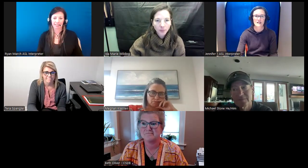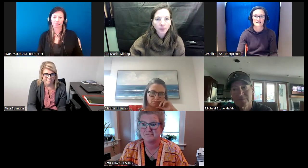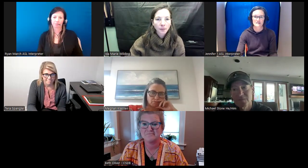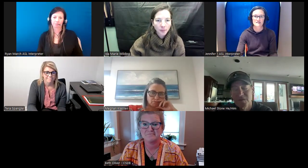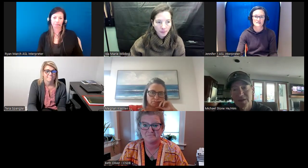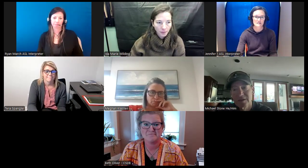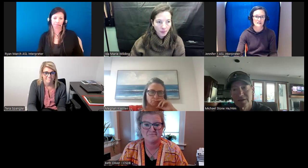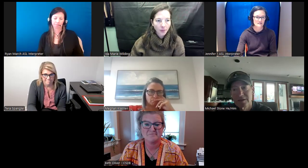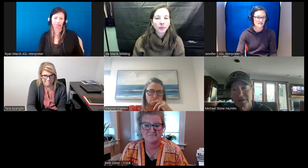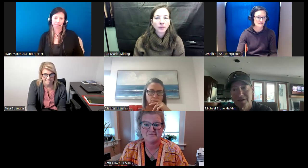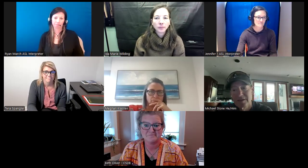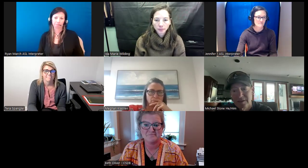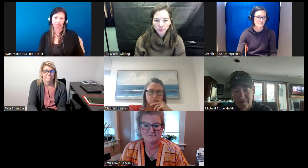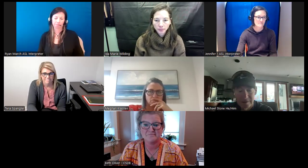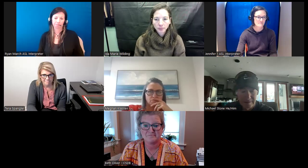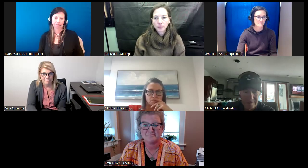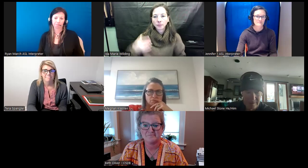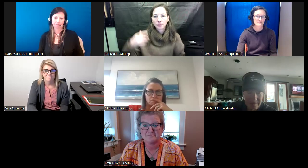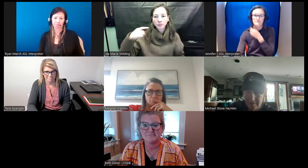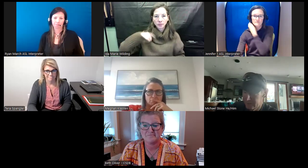Yes. Yes. Yes.